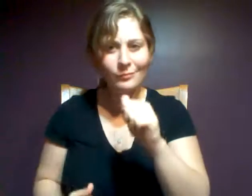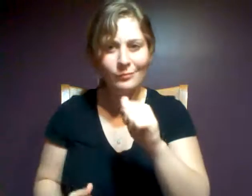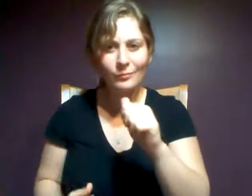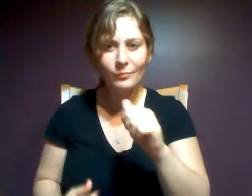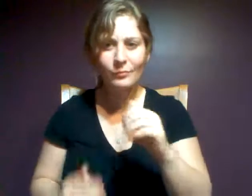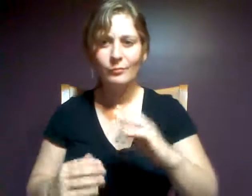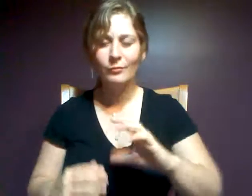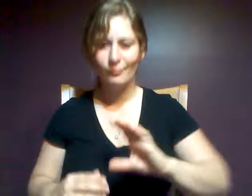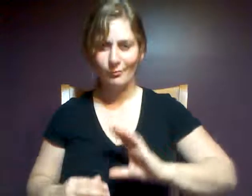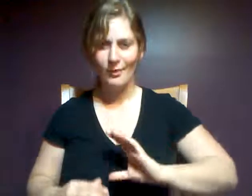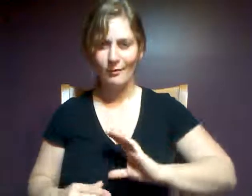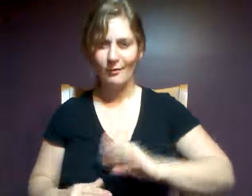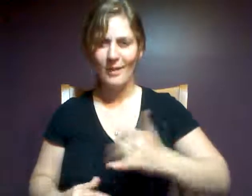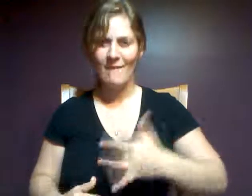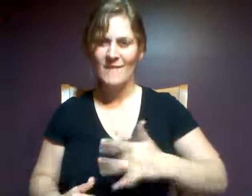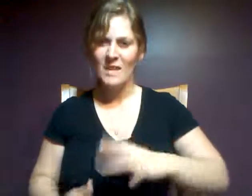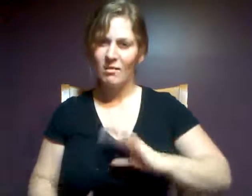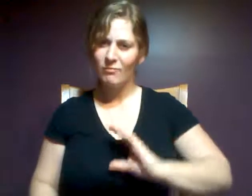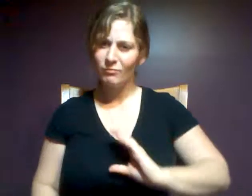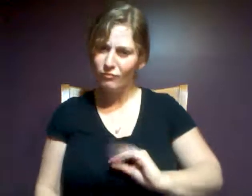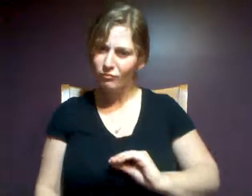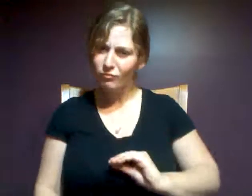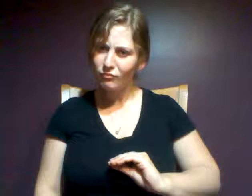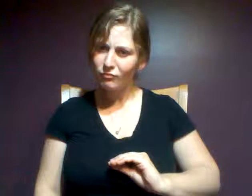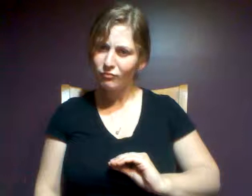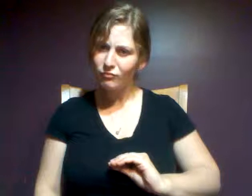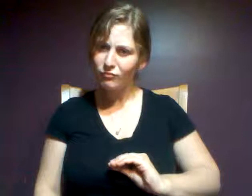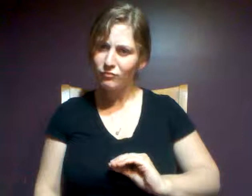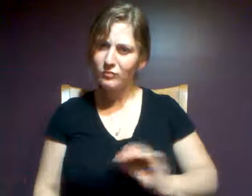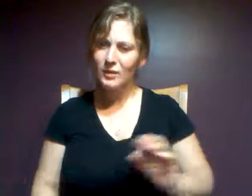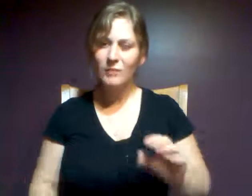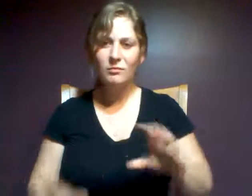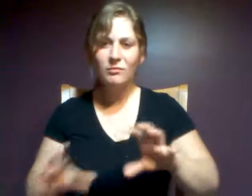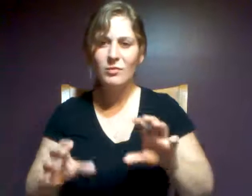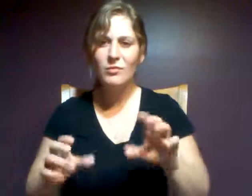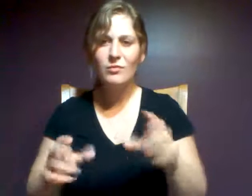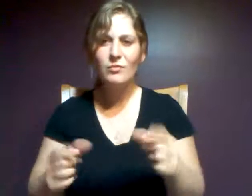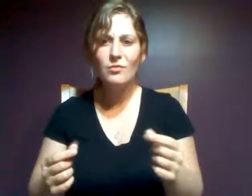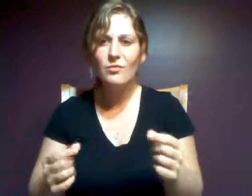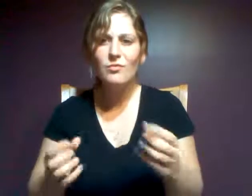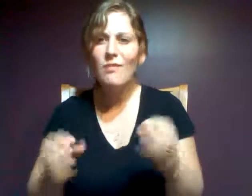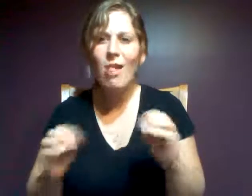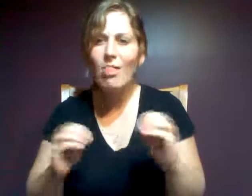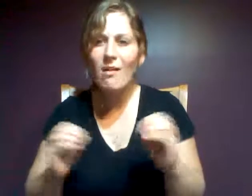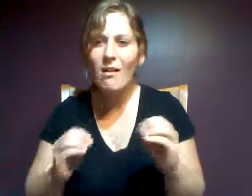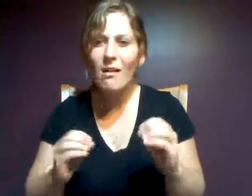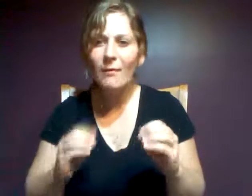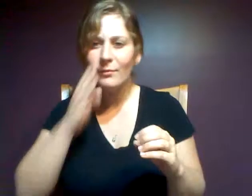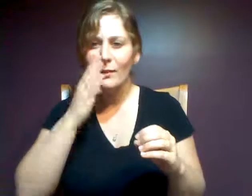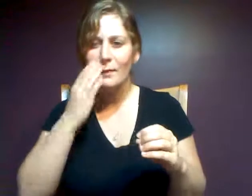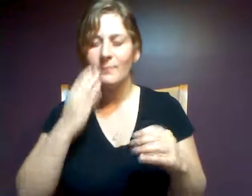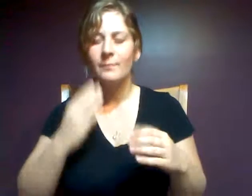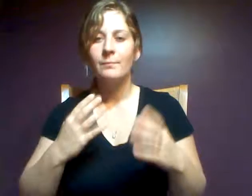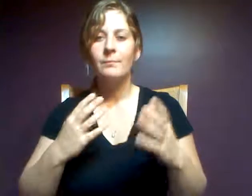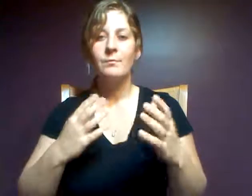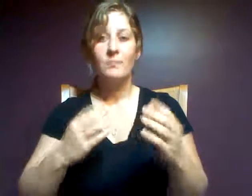self-esteem. They're more easily influenced by people around them, and they're at greater risk of depression. And we think it's for all of these